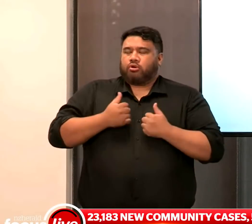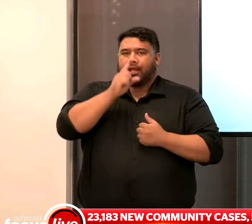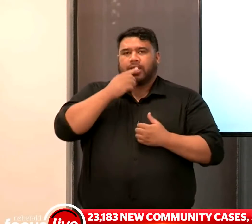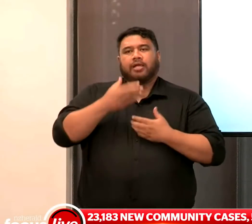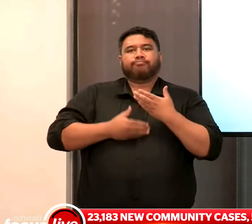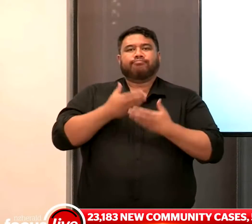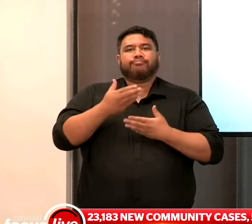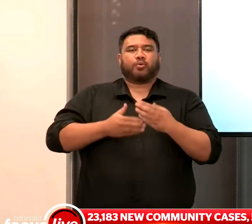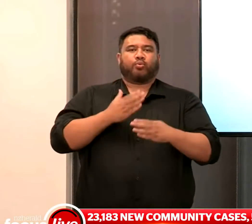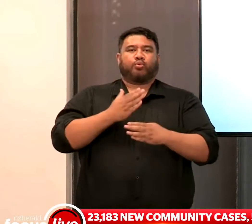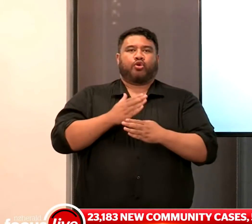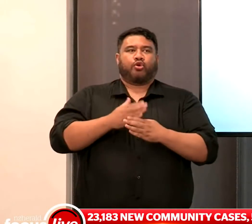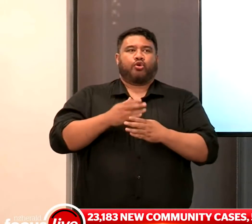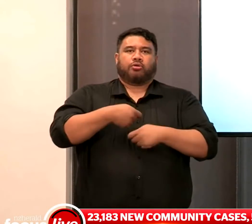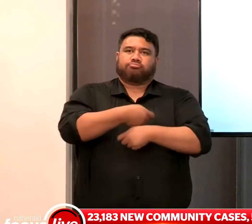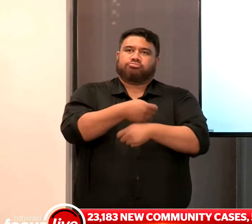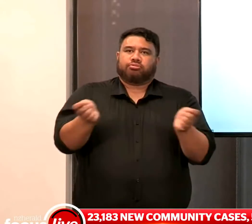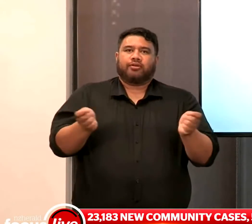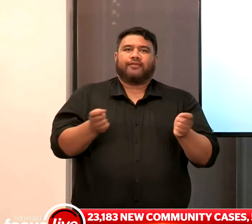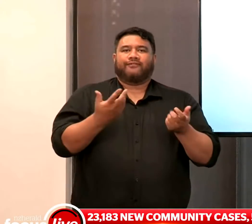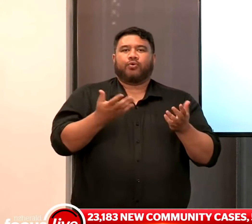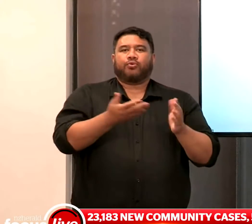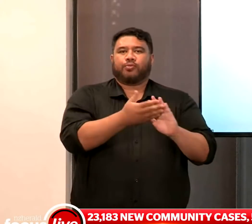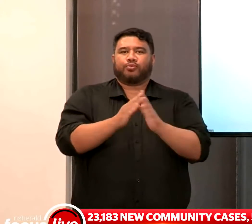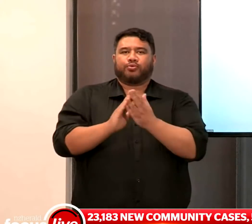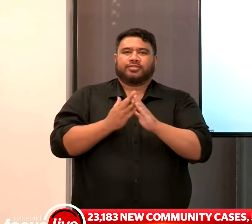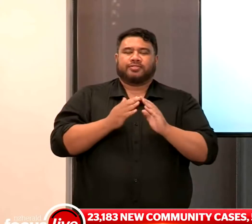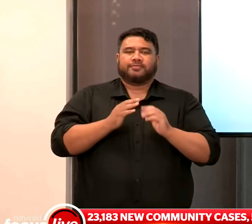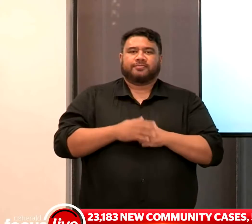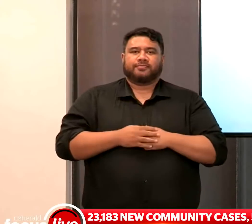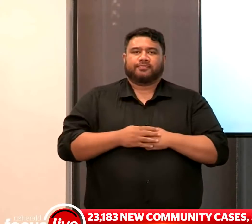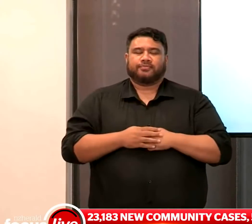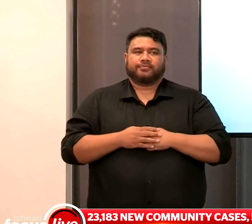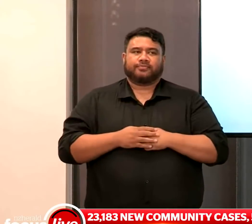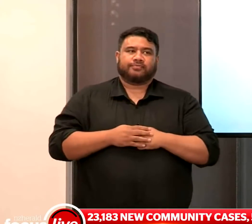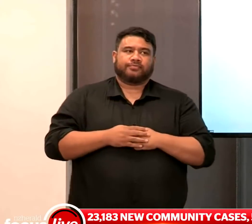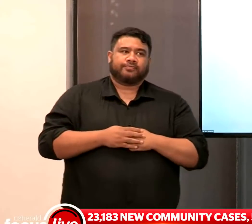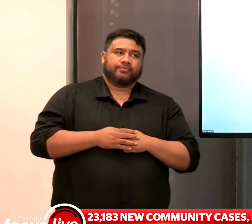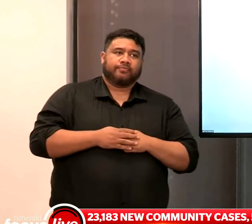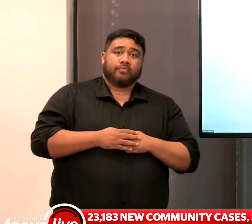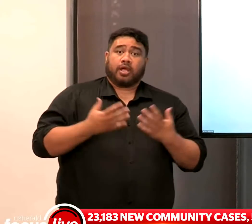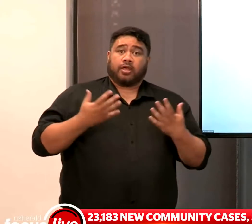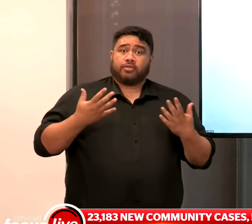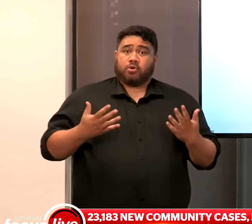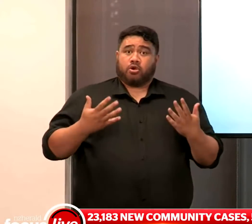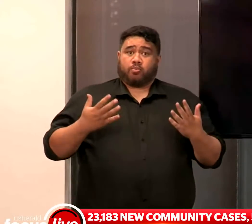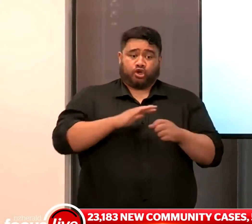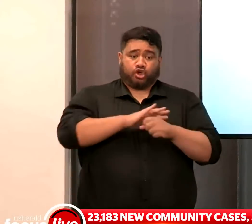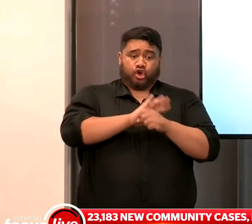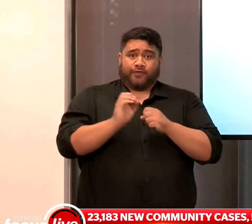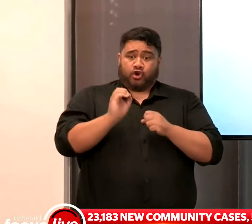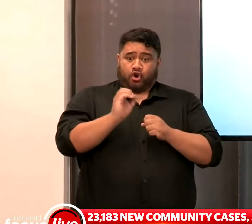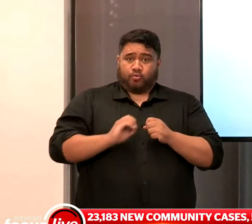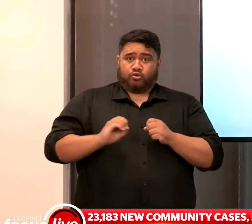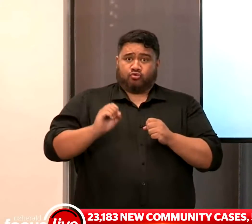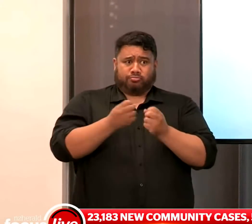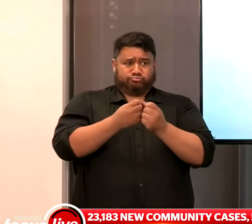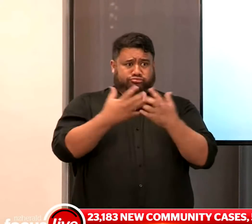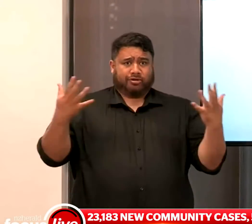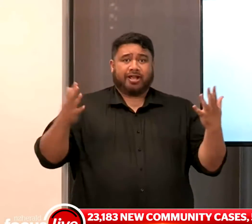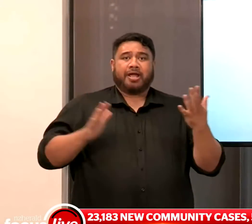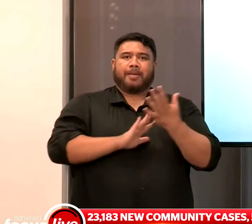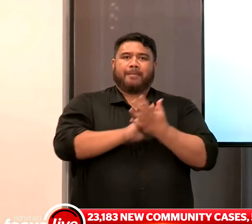provide the services that people require. The number of cases that we do have now require a whole of system